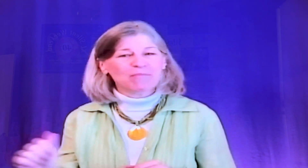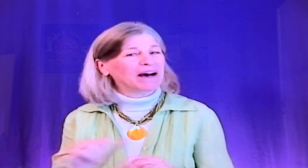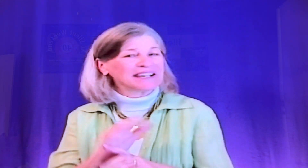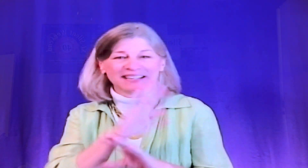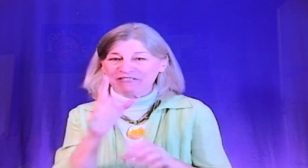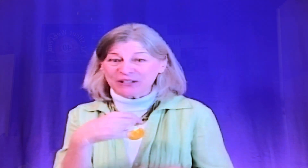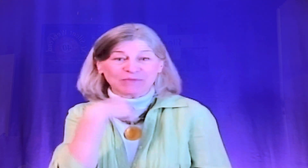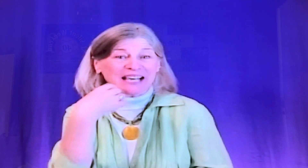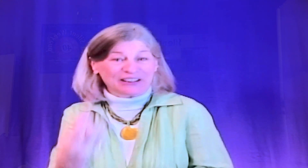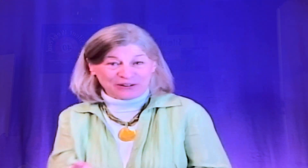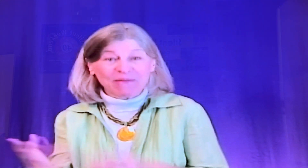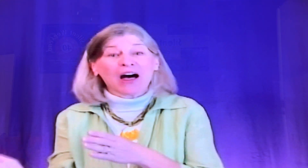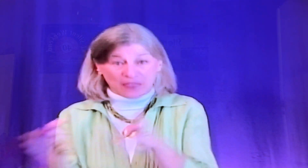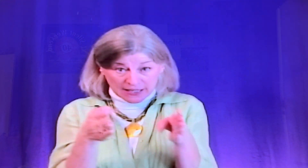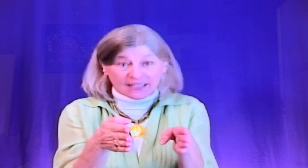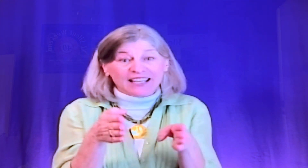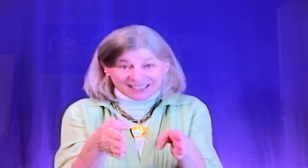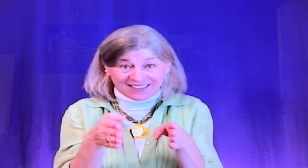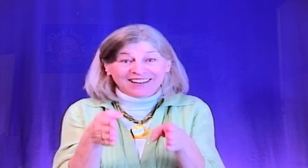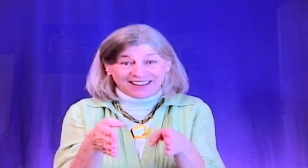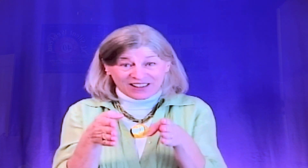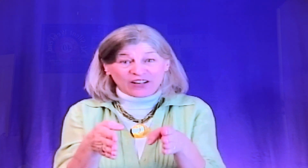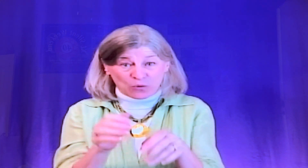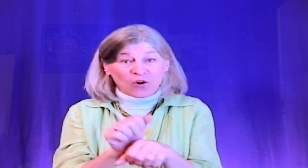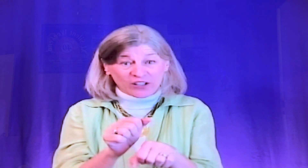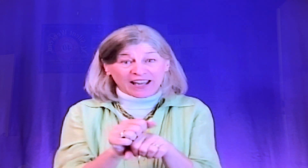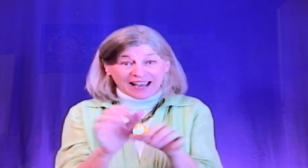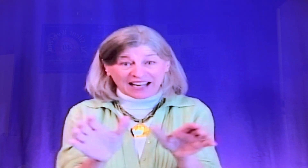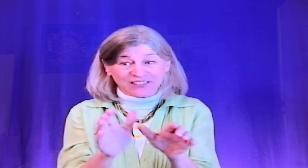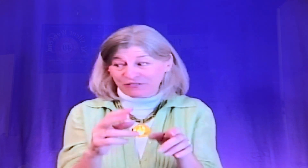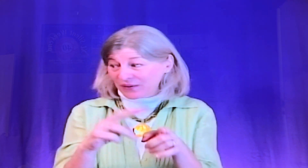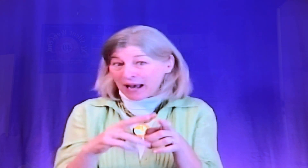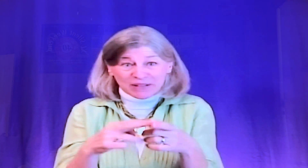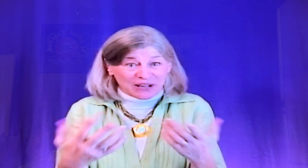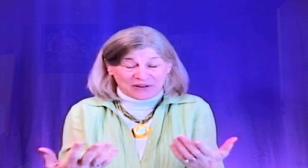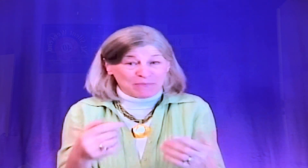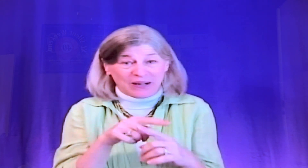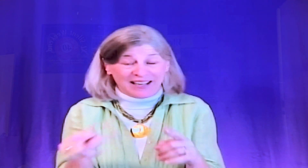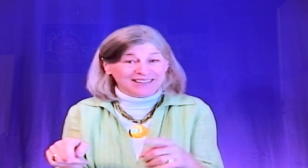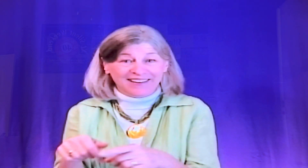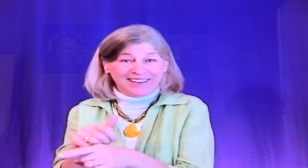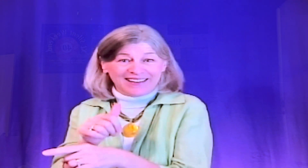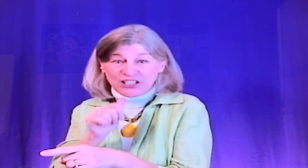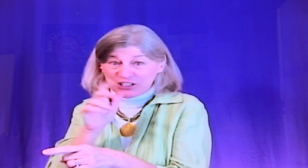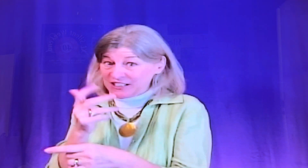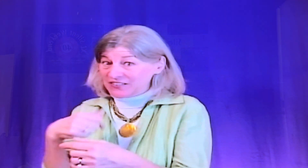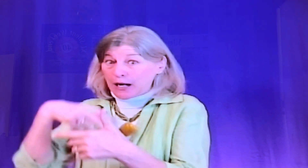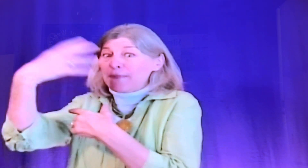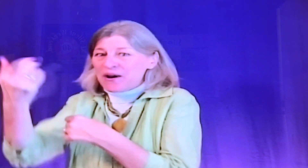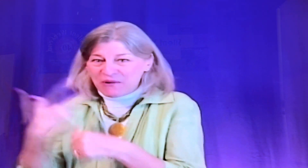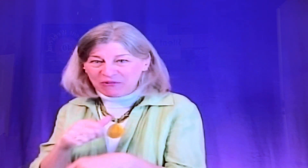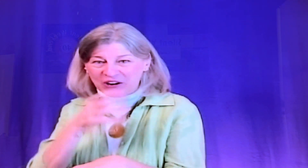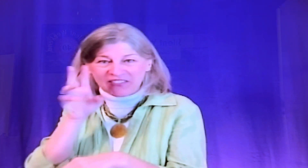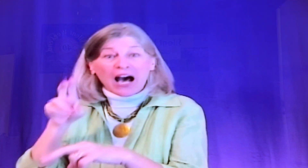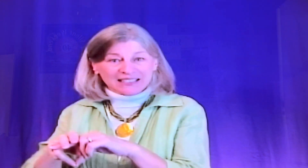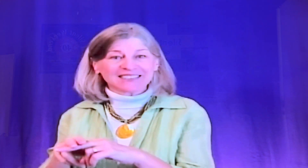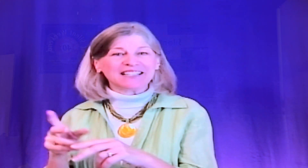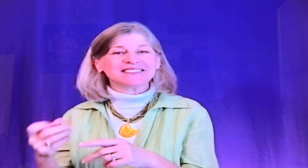But it never comes out of their mouth. That's in their working active vocabulary, but it just doesn't come out when we're on the hot seat.